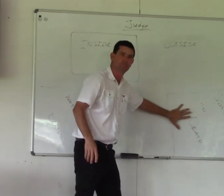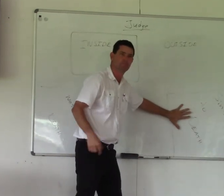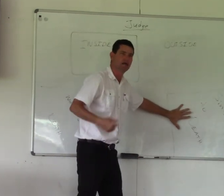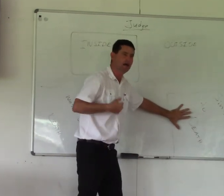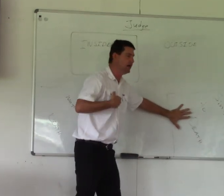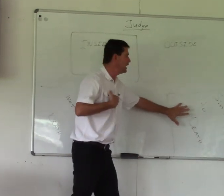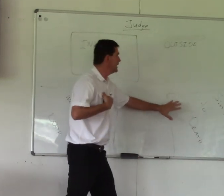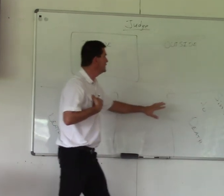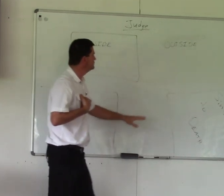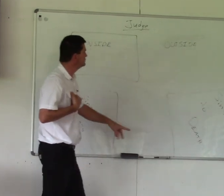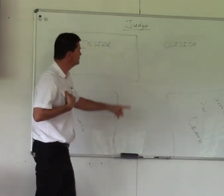I,